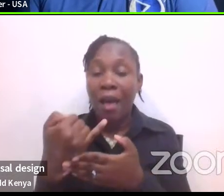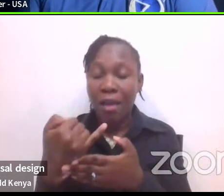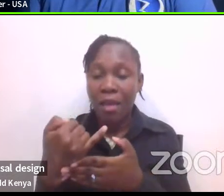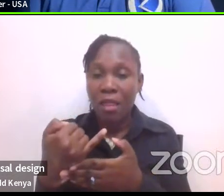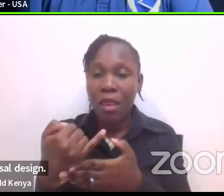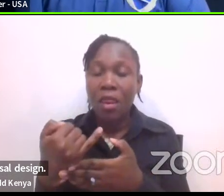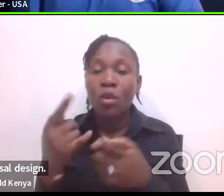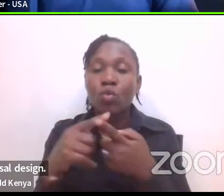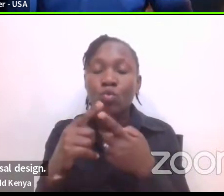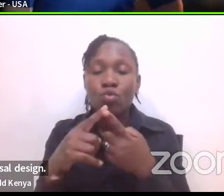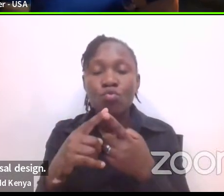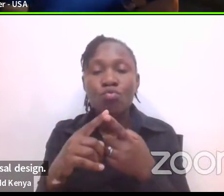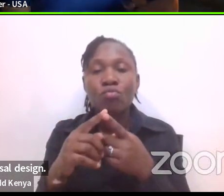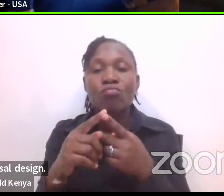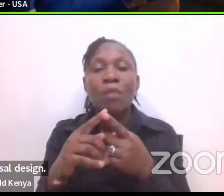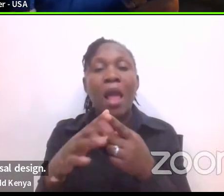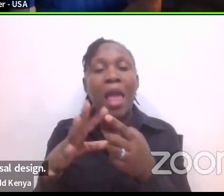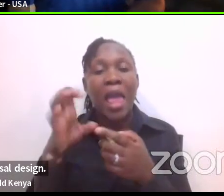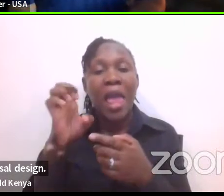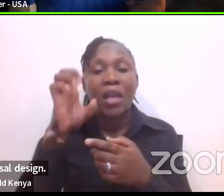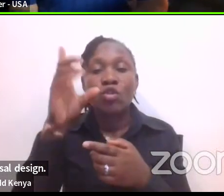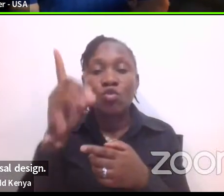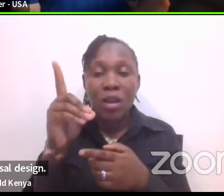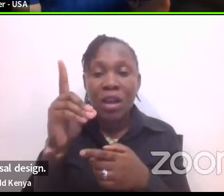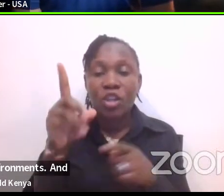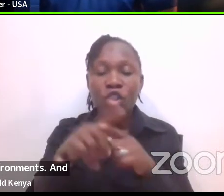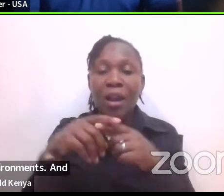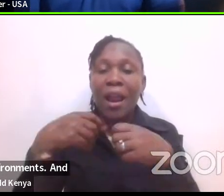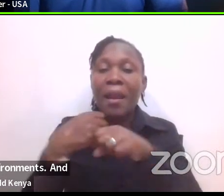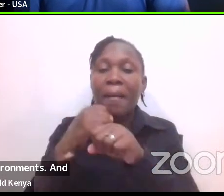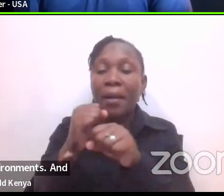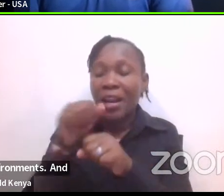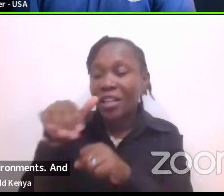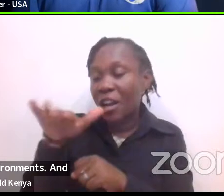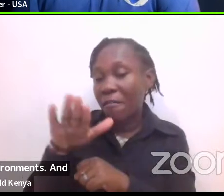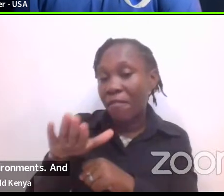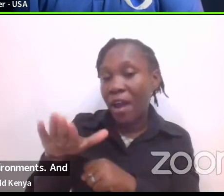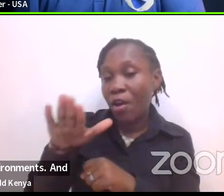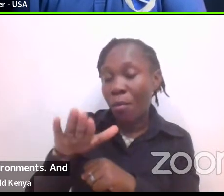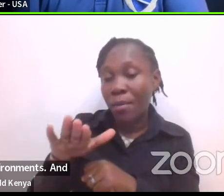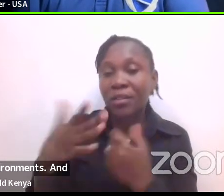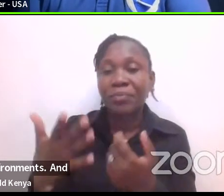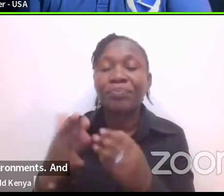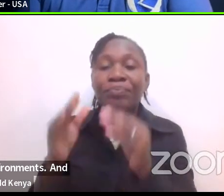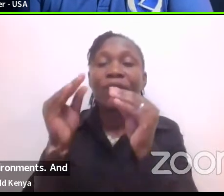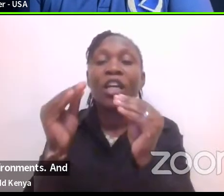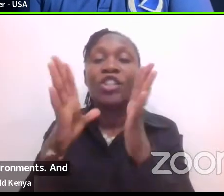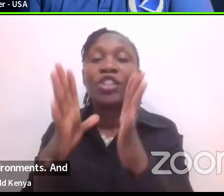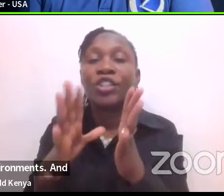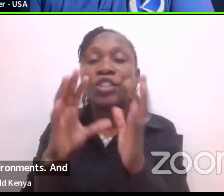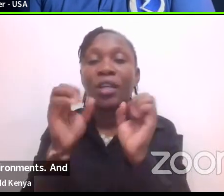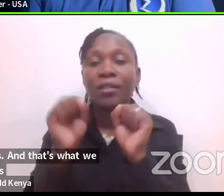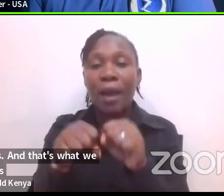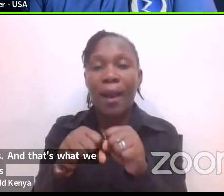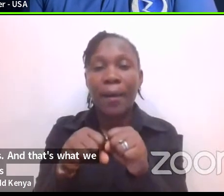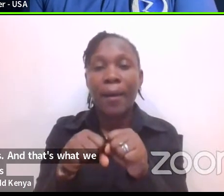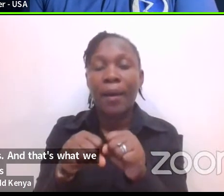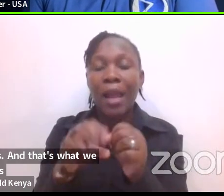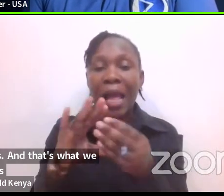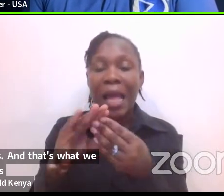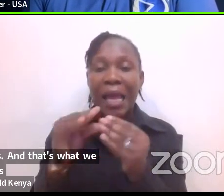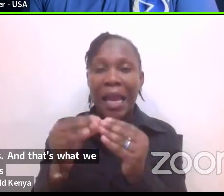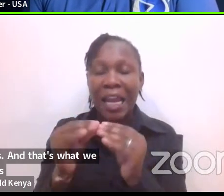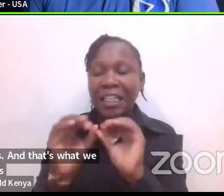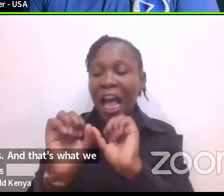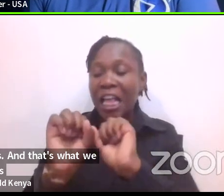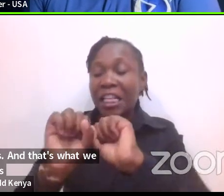and in creating environments, and that's what we can do as teachers to create that safe place.